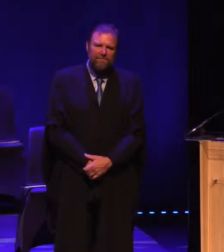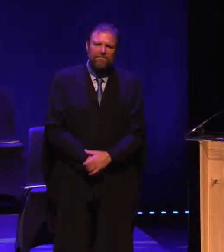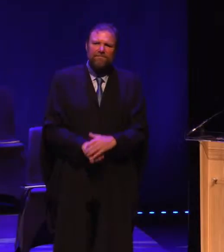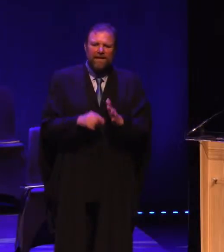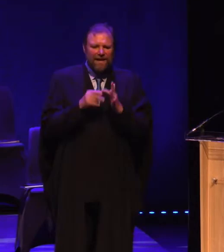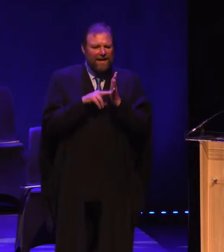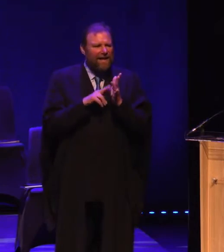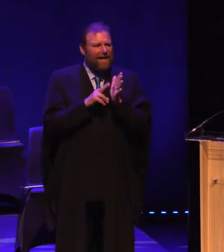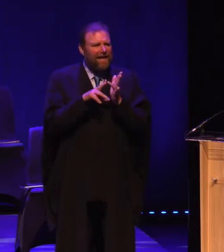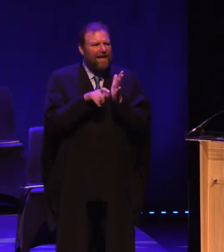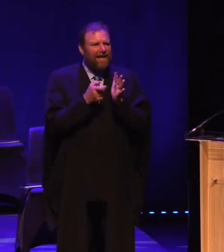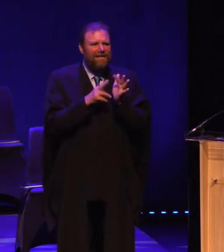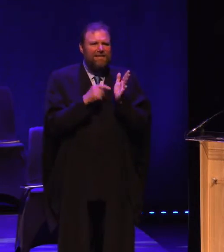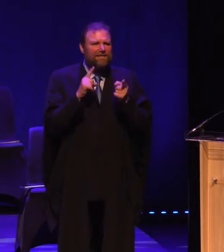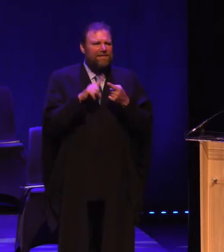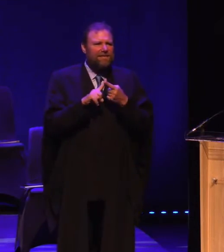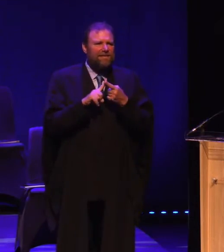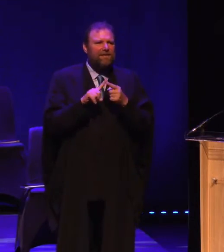Innocent Onyebuchi Namchi.